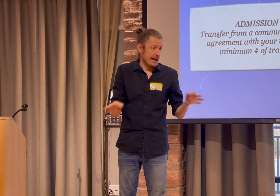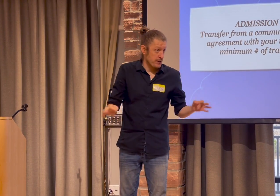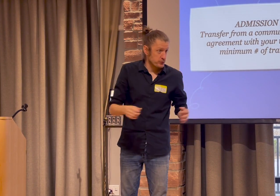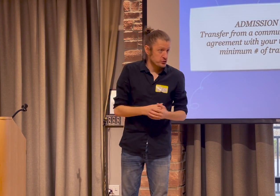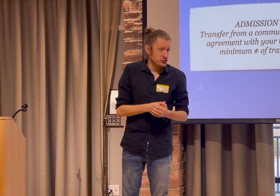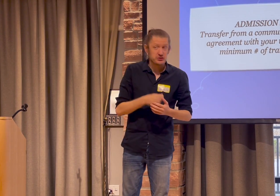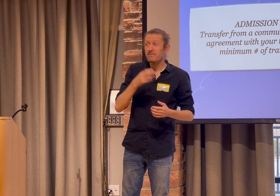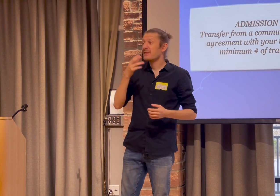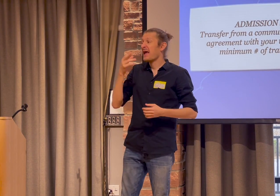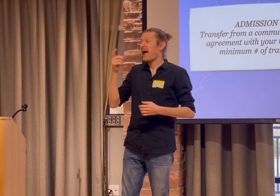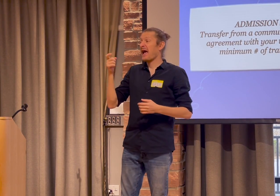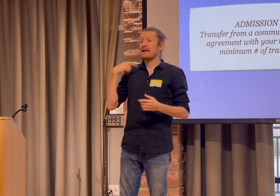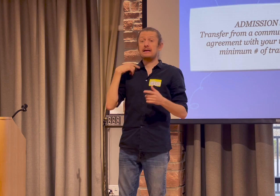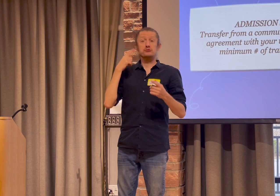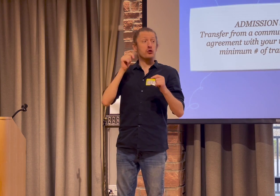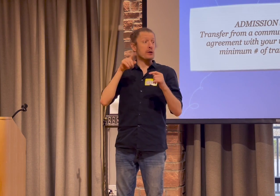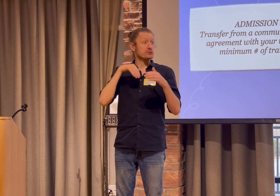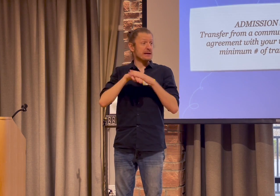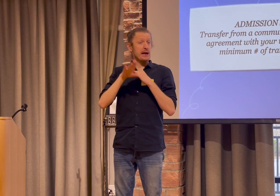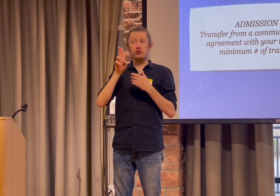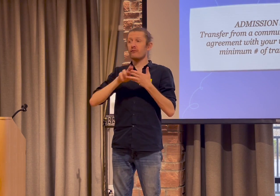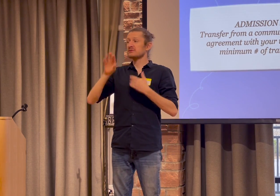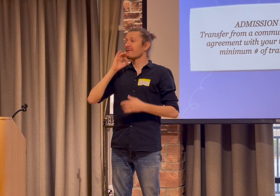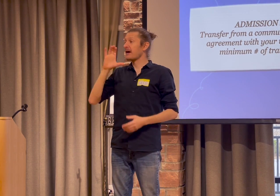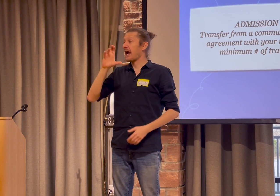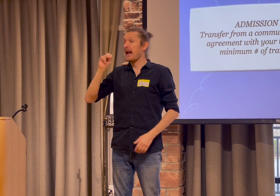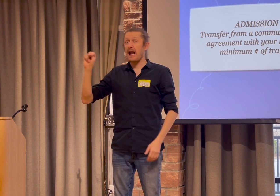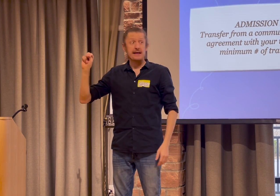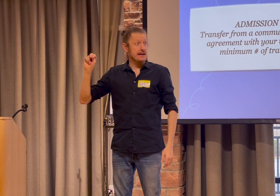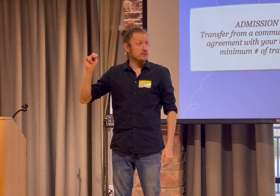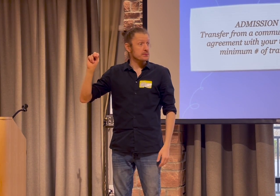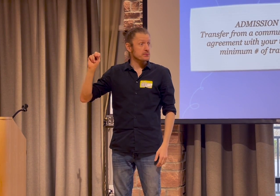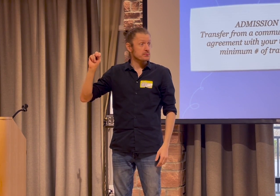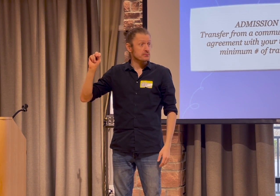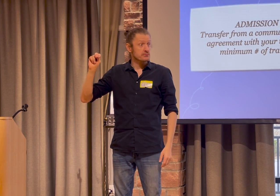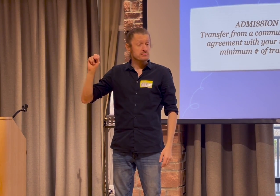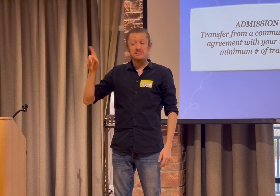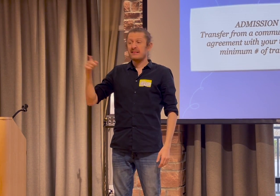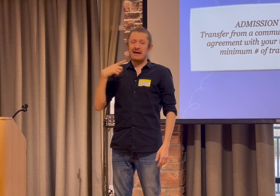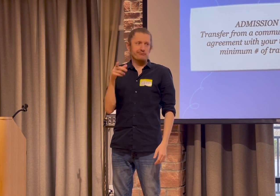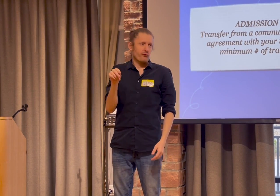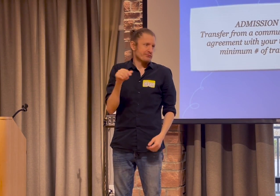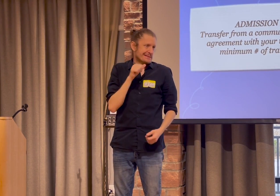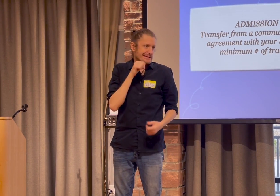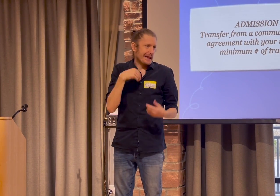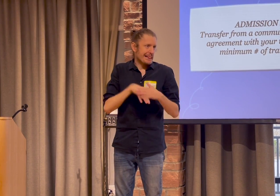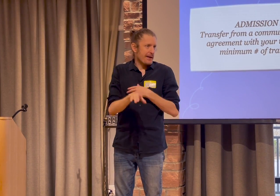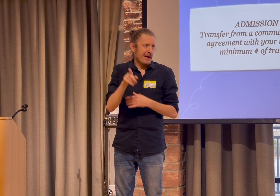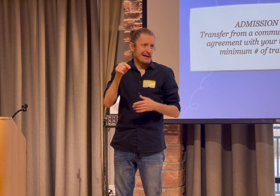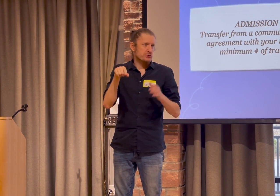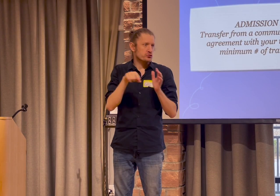struggled with English. It was not his first language, and he tried to get into the University of